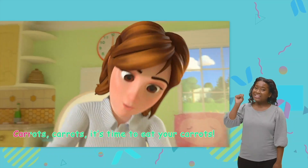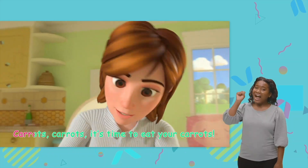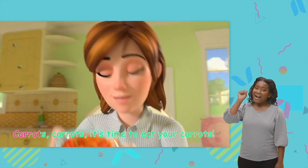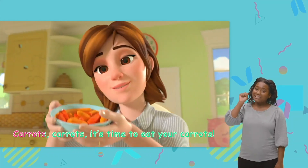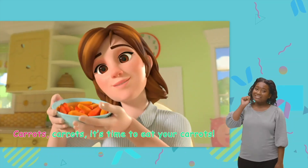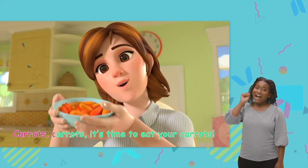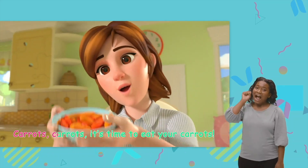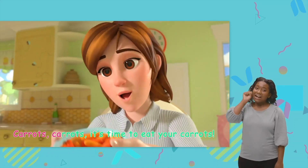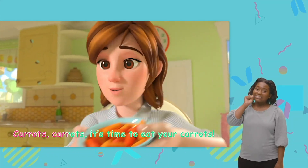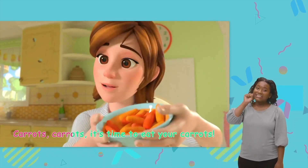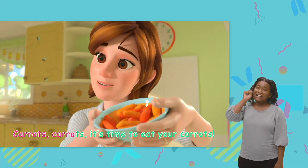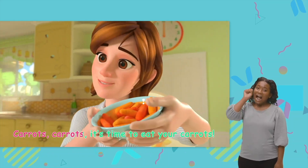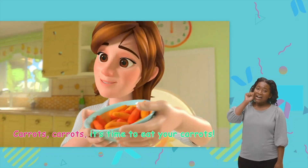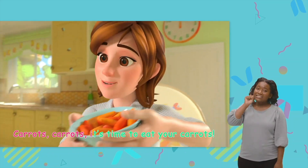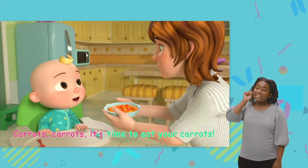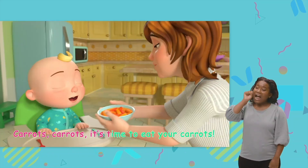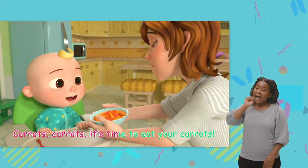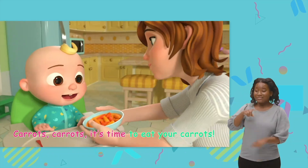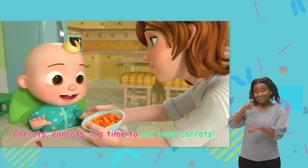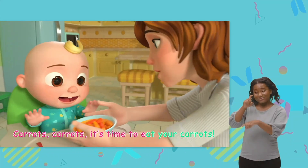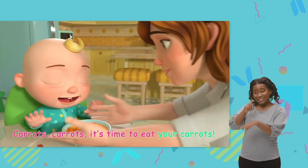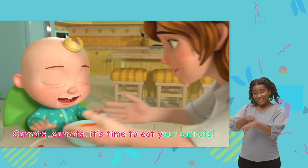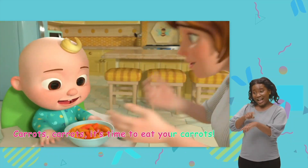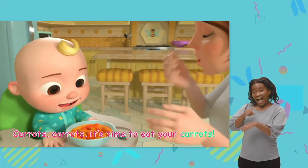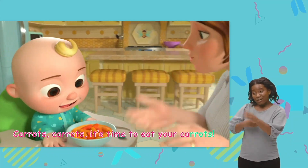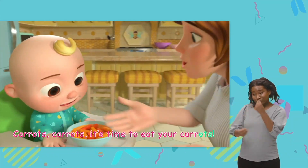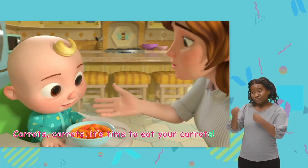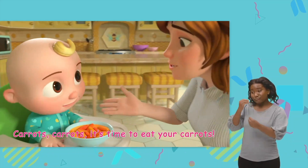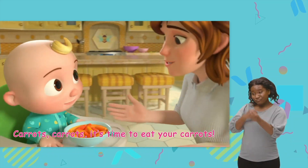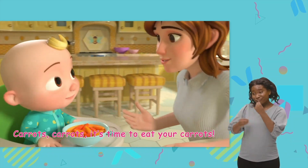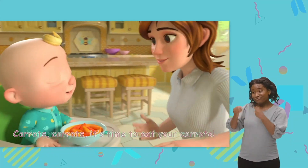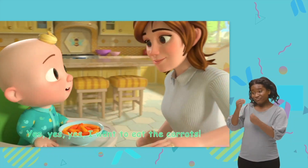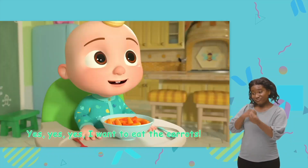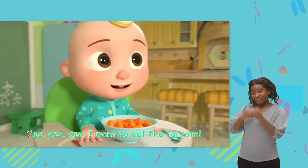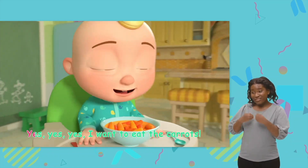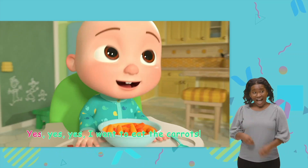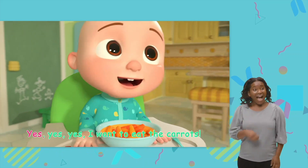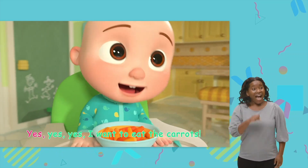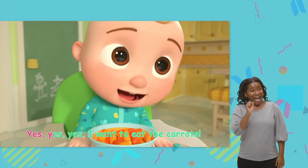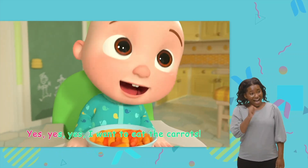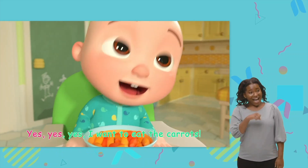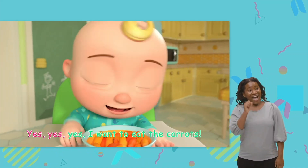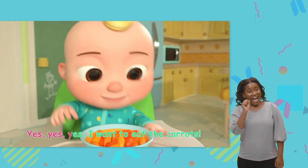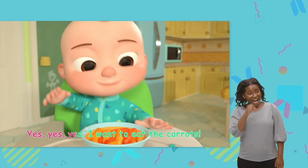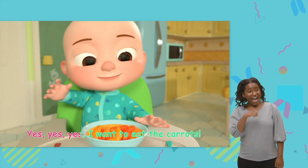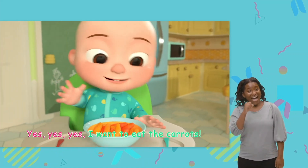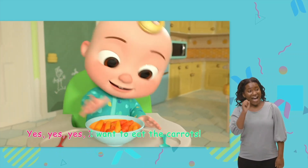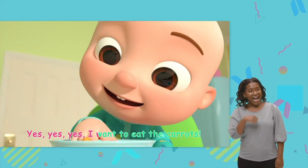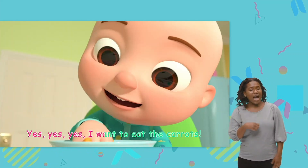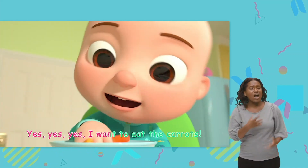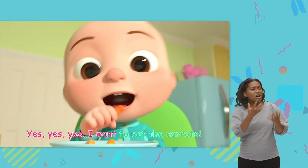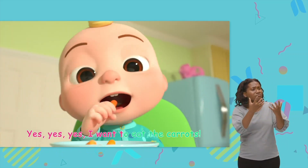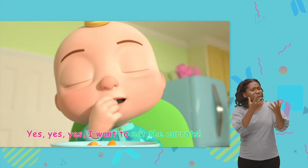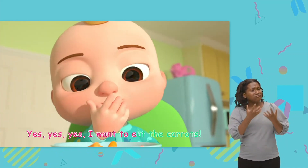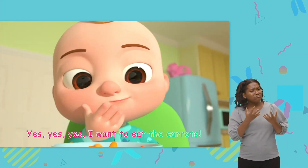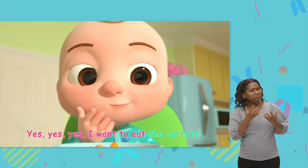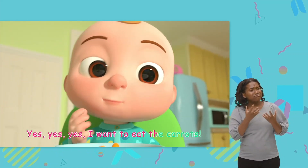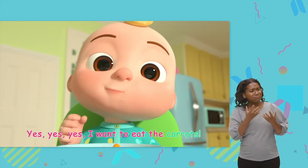Carrots, carrots, it's time to eat your carrots. Yes, yes, yes, I want to eat